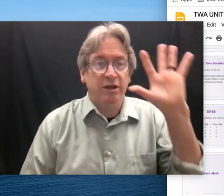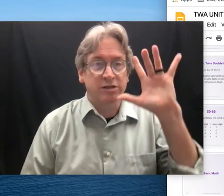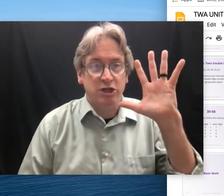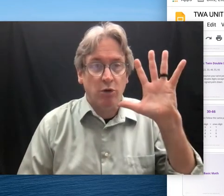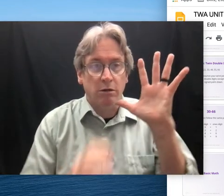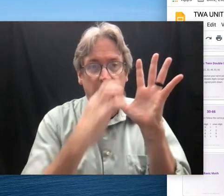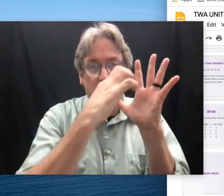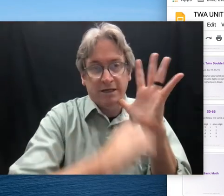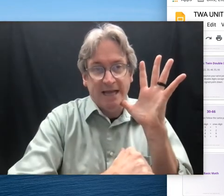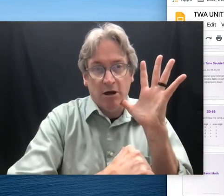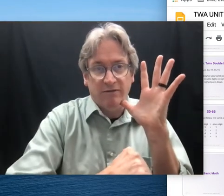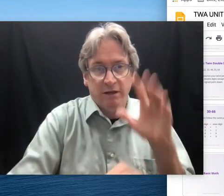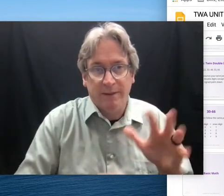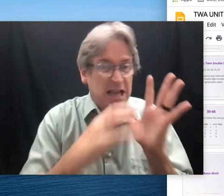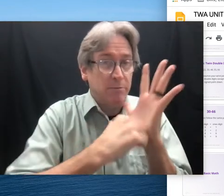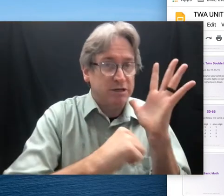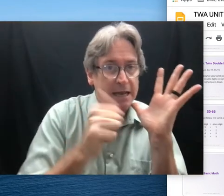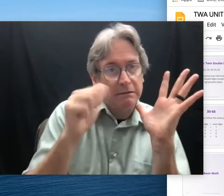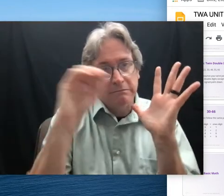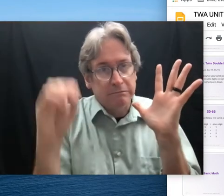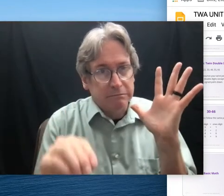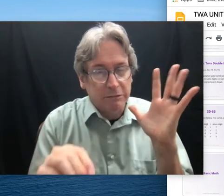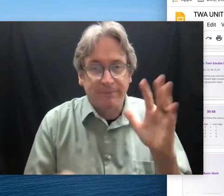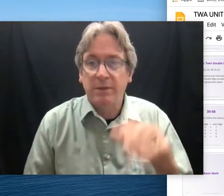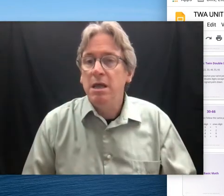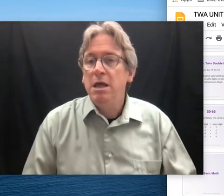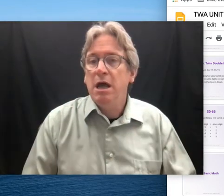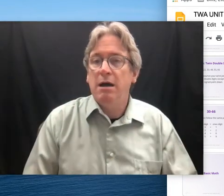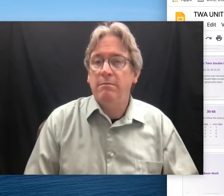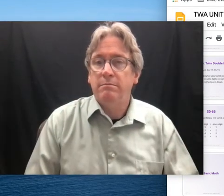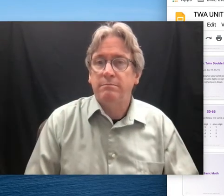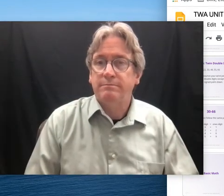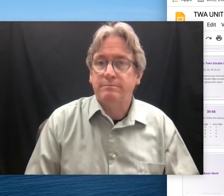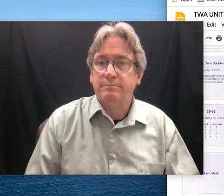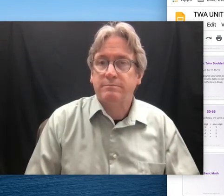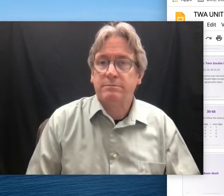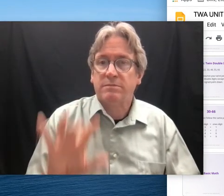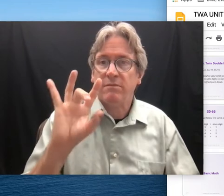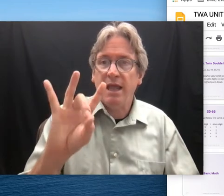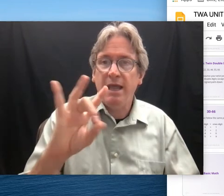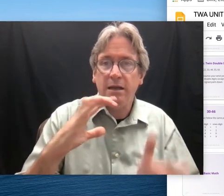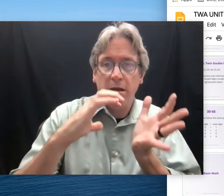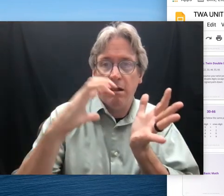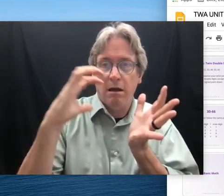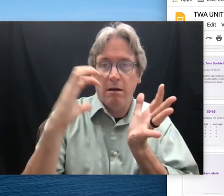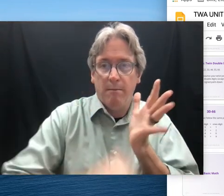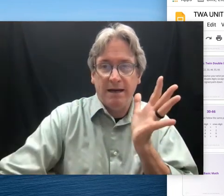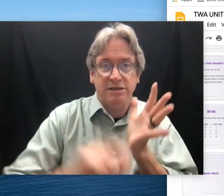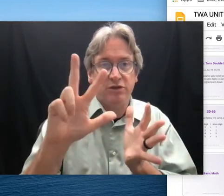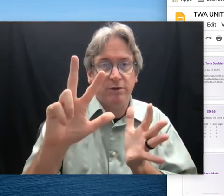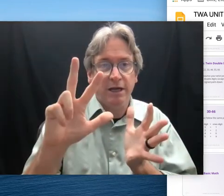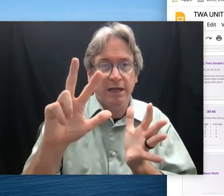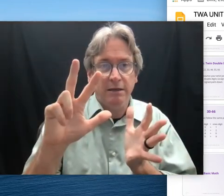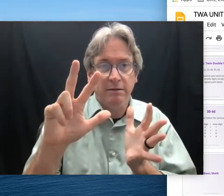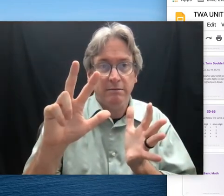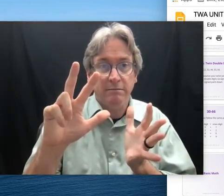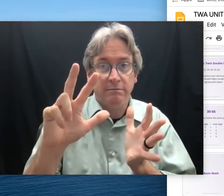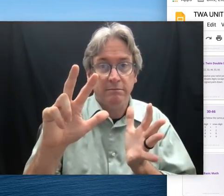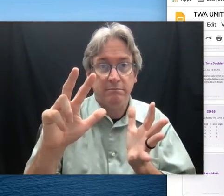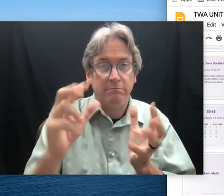So here's the total, and we're going to take off a little bit, 10%. Right? 8 minus